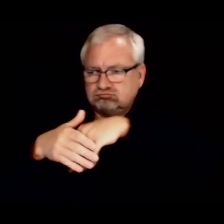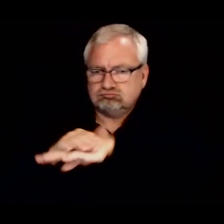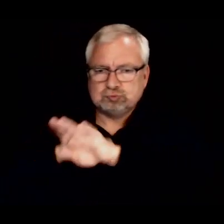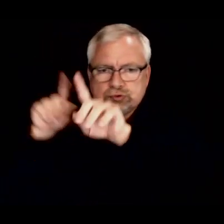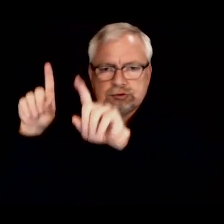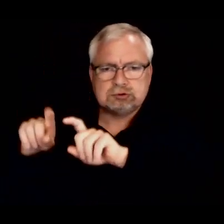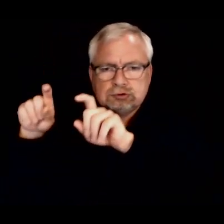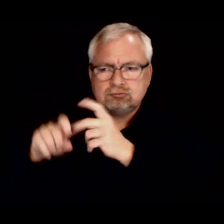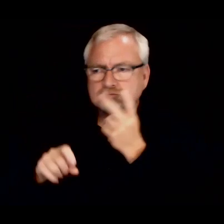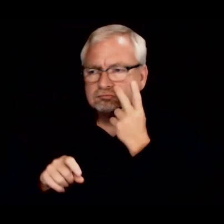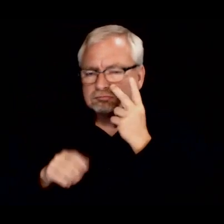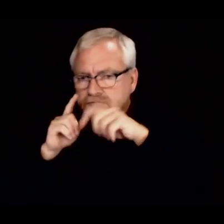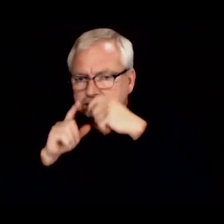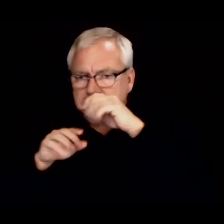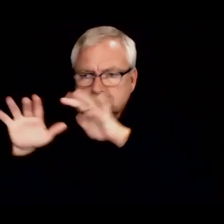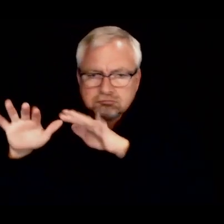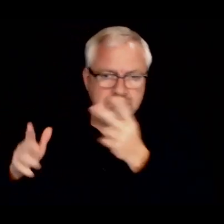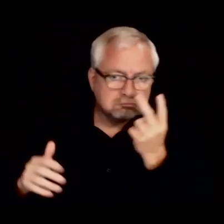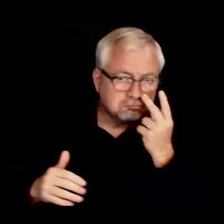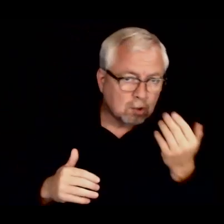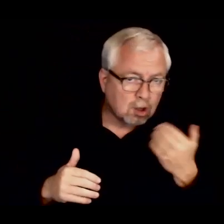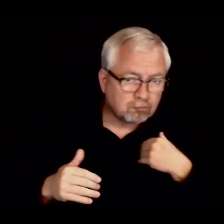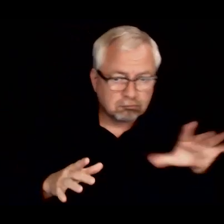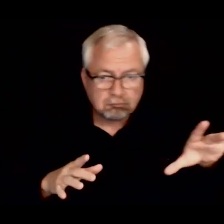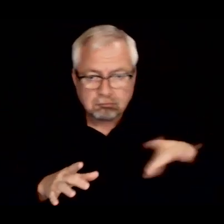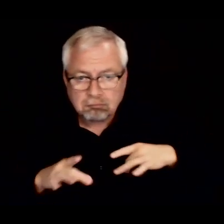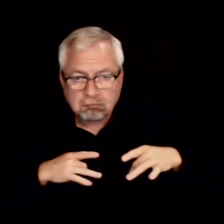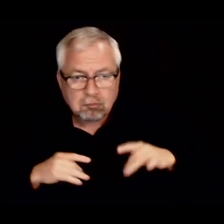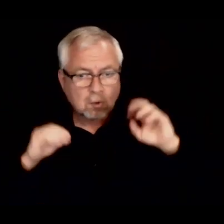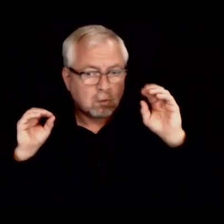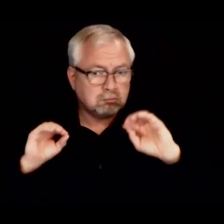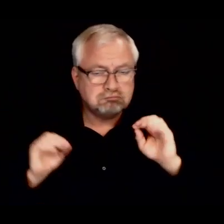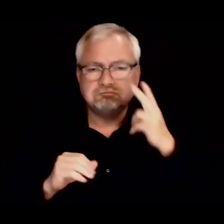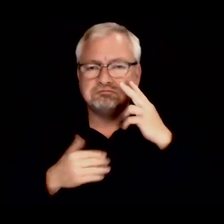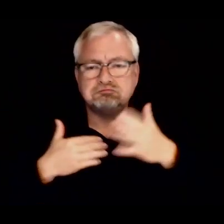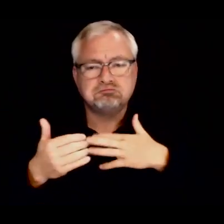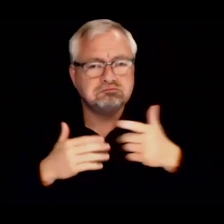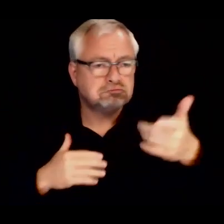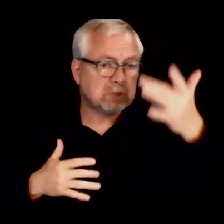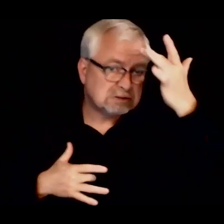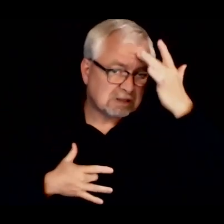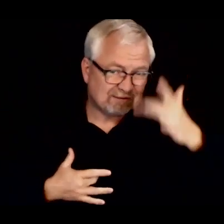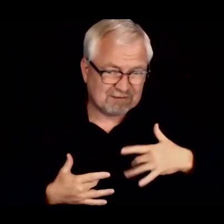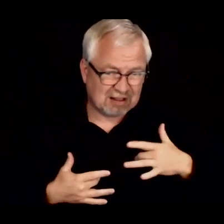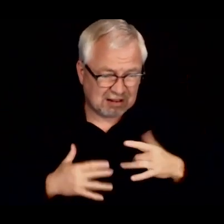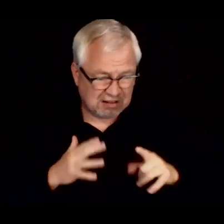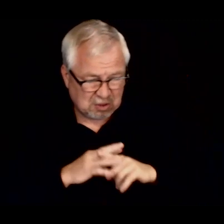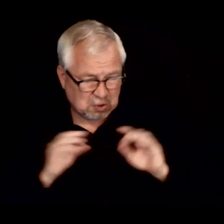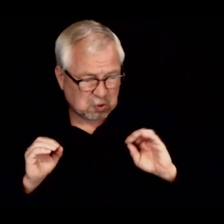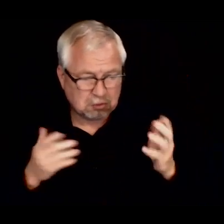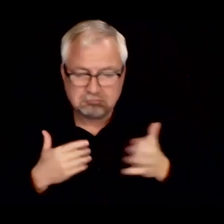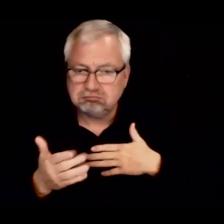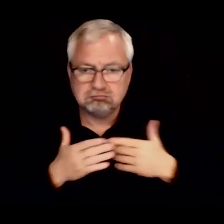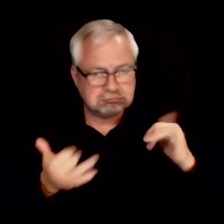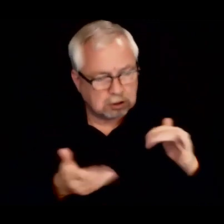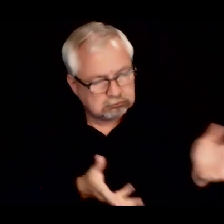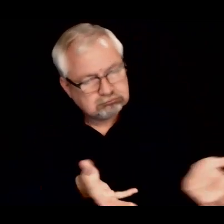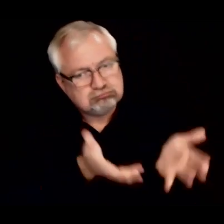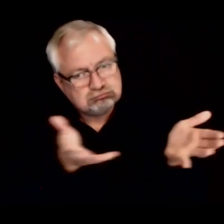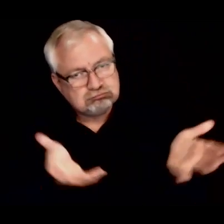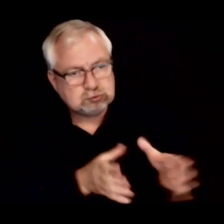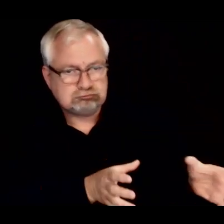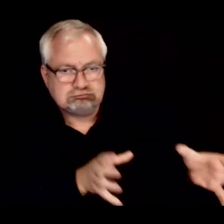have symptoms or not, over the coming days. There will be 3 sites in Minneapolis and 1 in St. Paul,